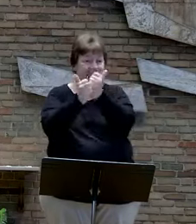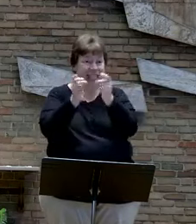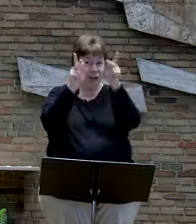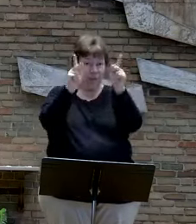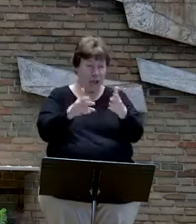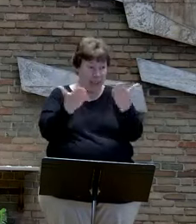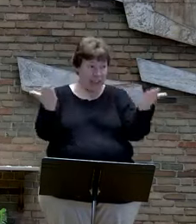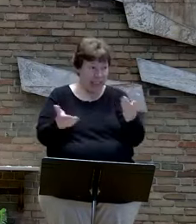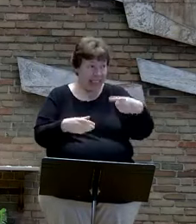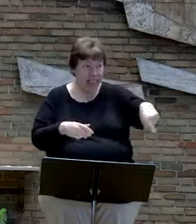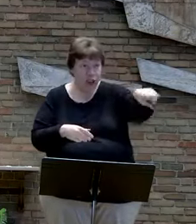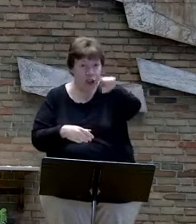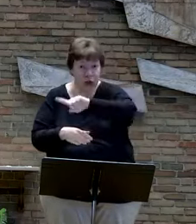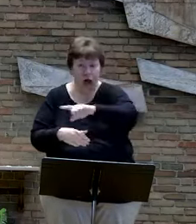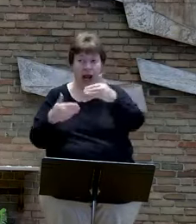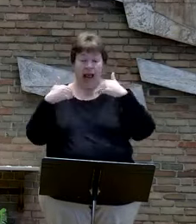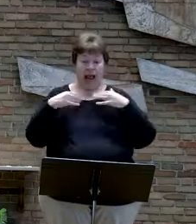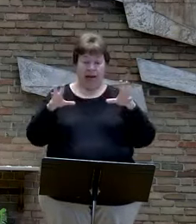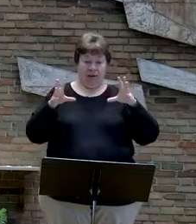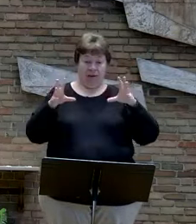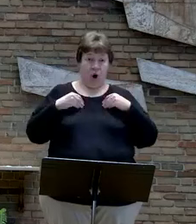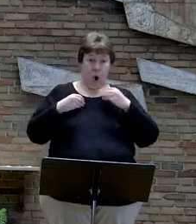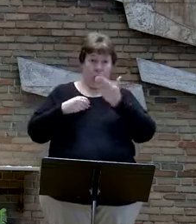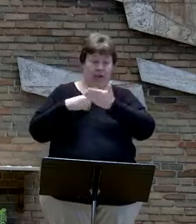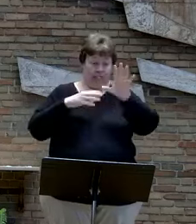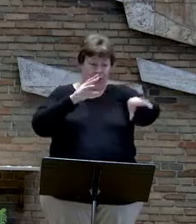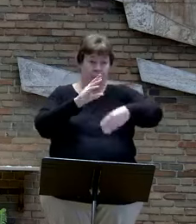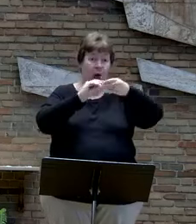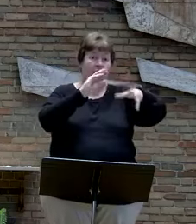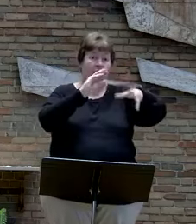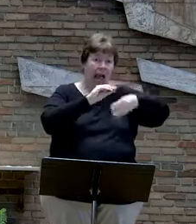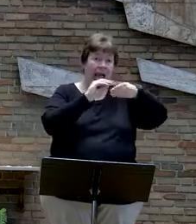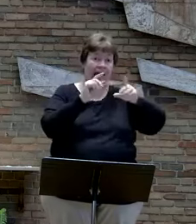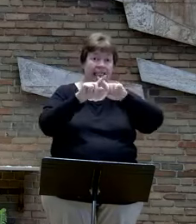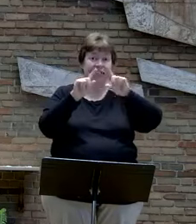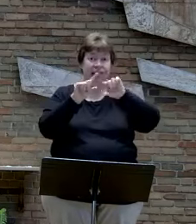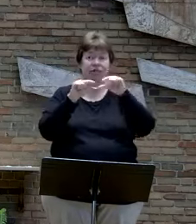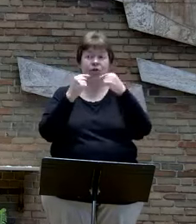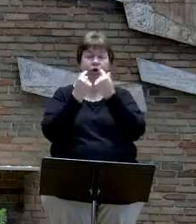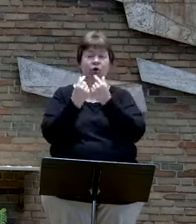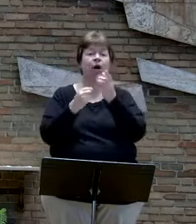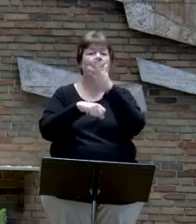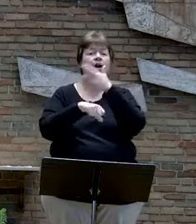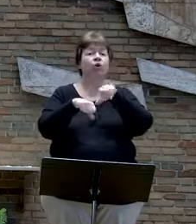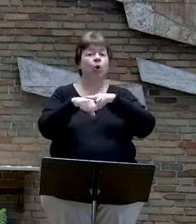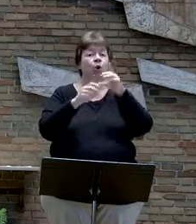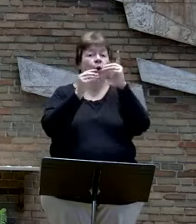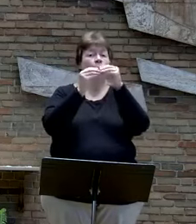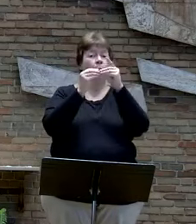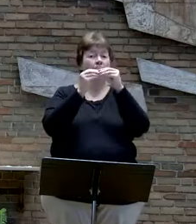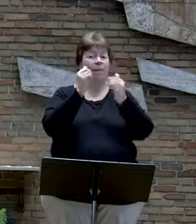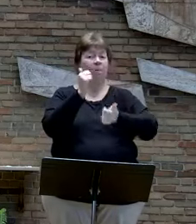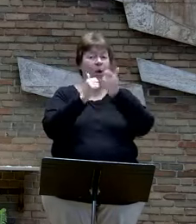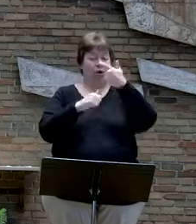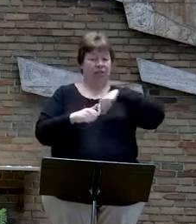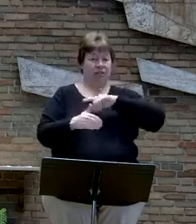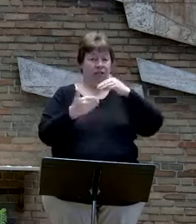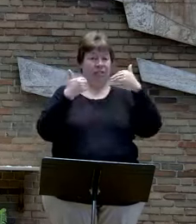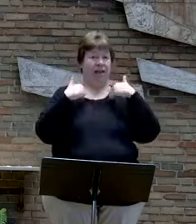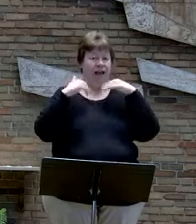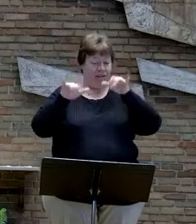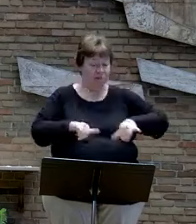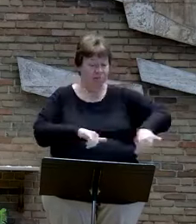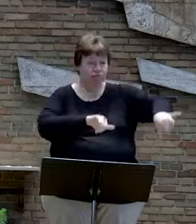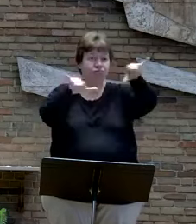here has their own that they could add. Of course, there's one more that at least most of us here have in